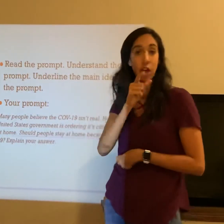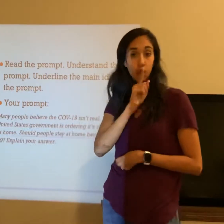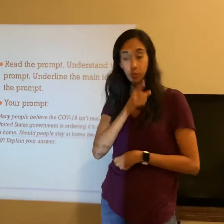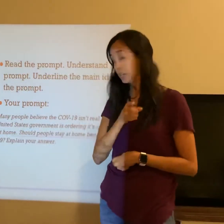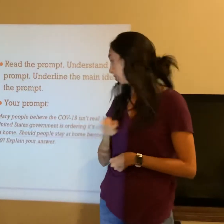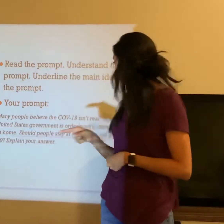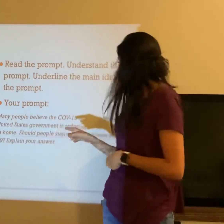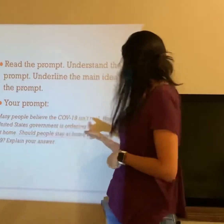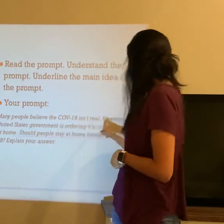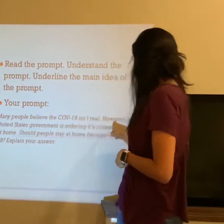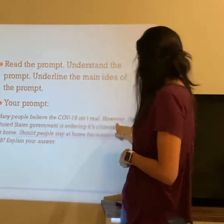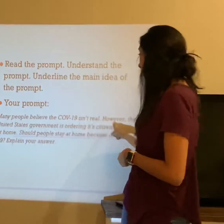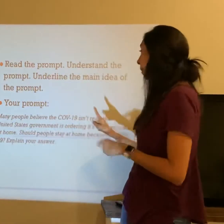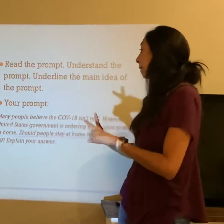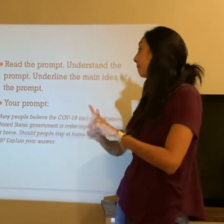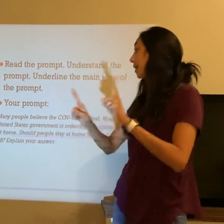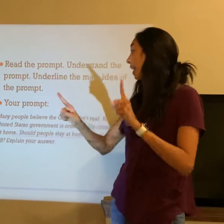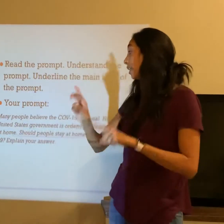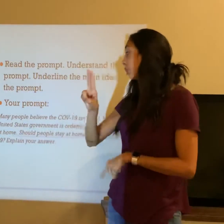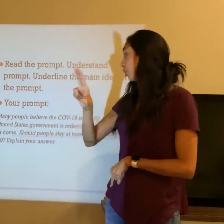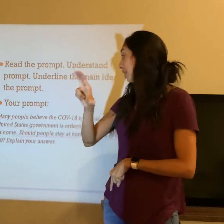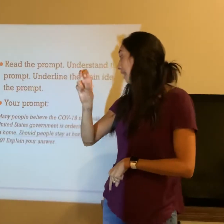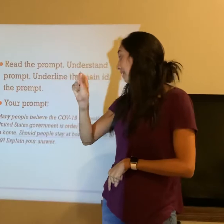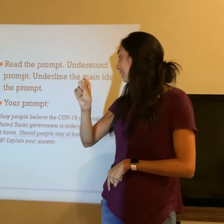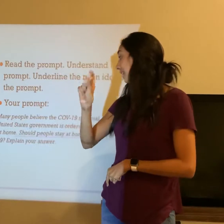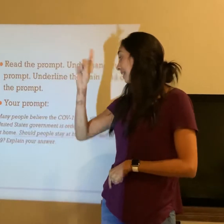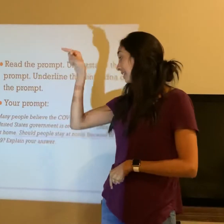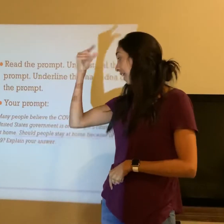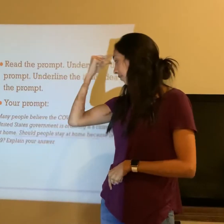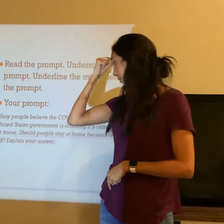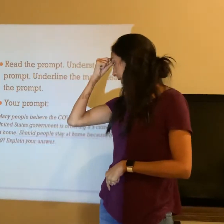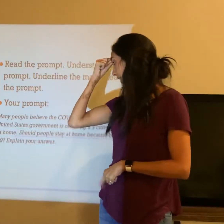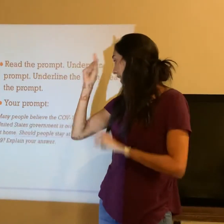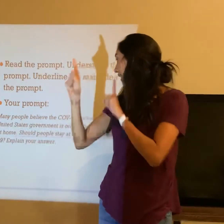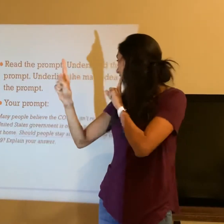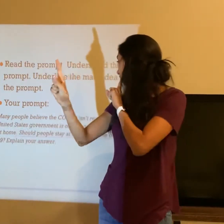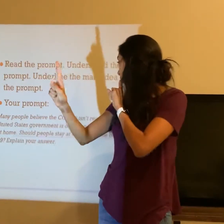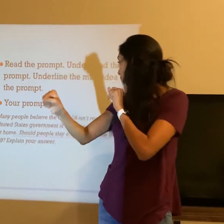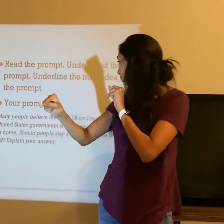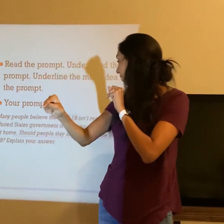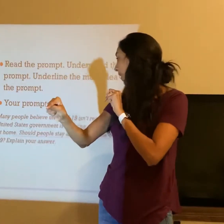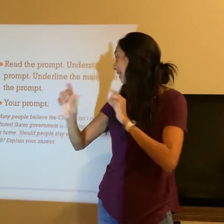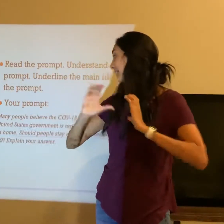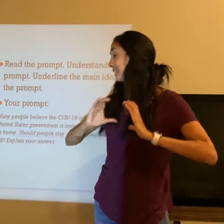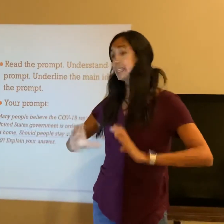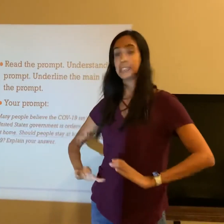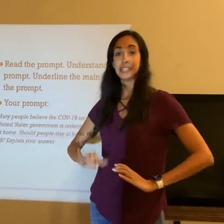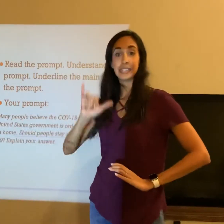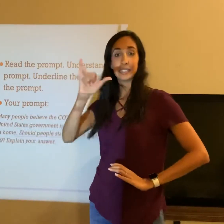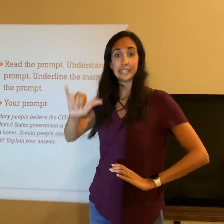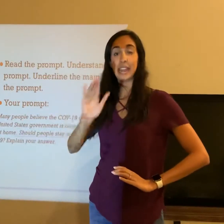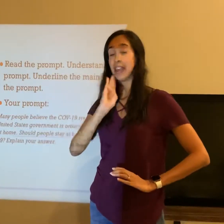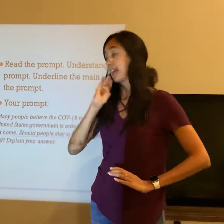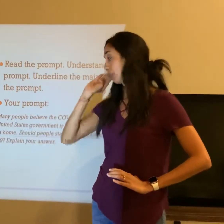not real, okay? But the United States government is ordering its citizens to stay at